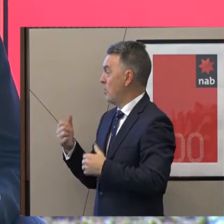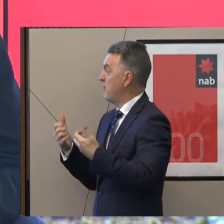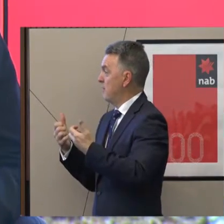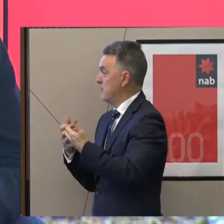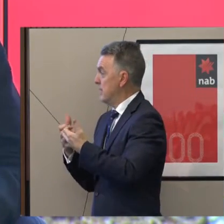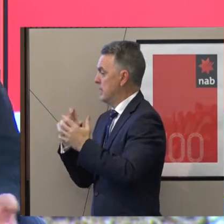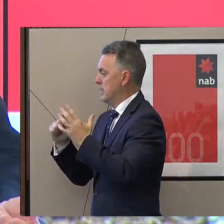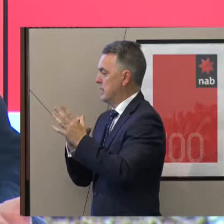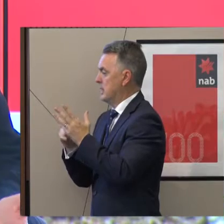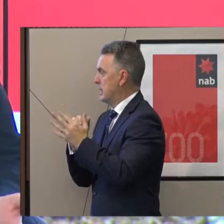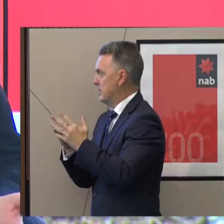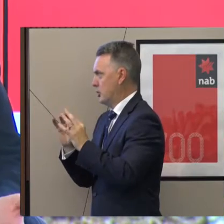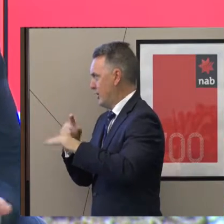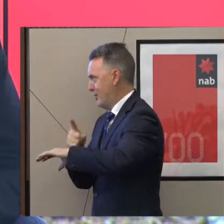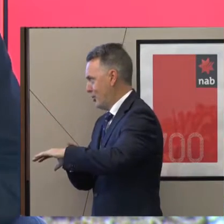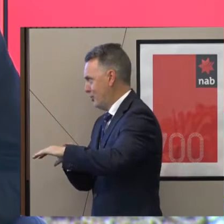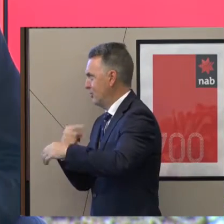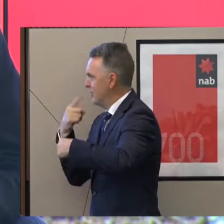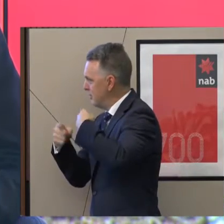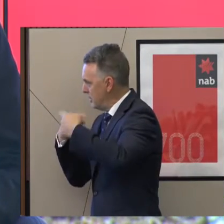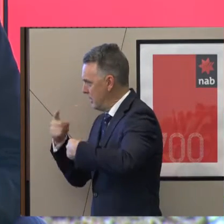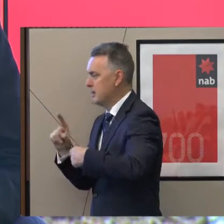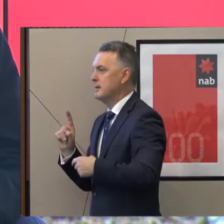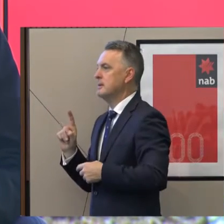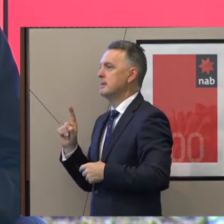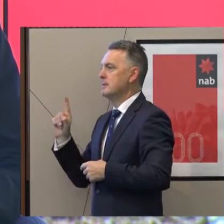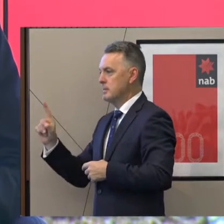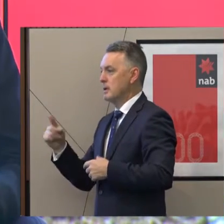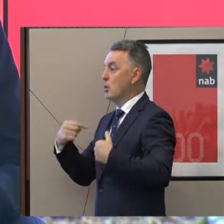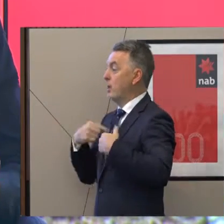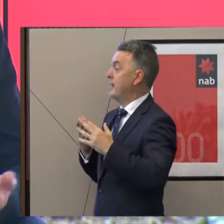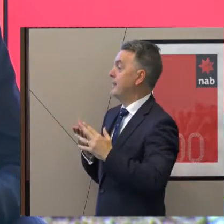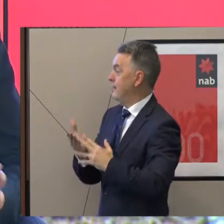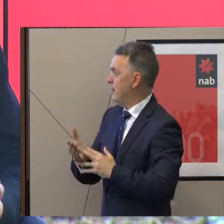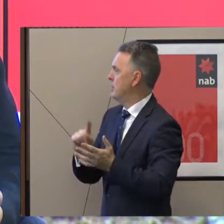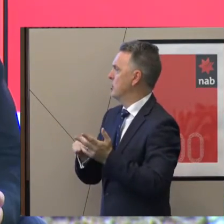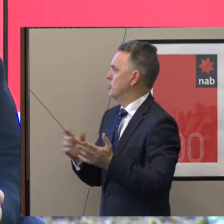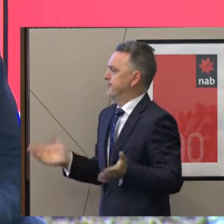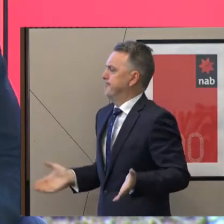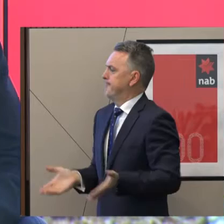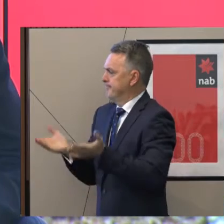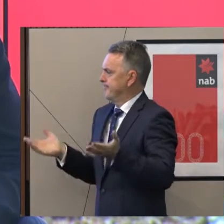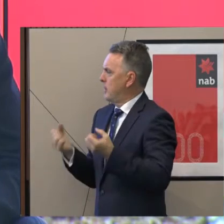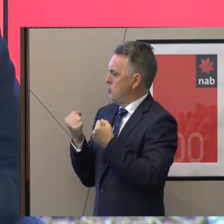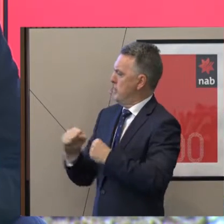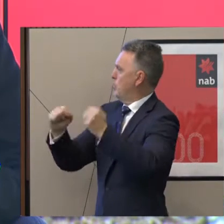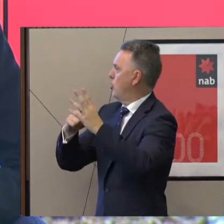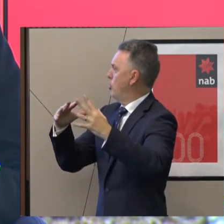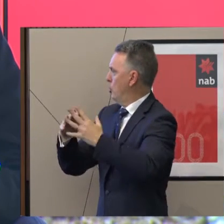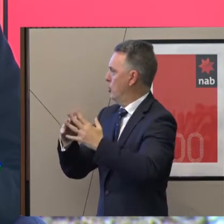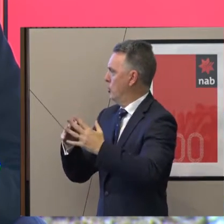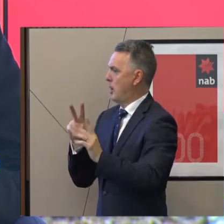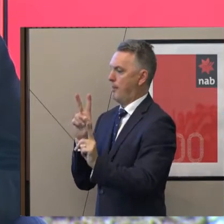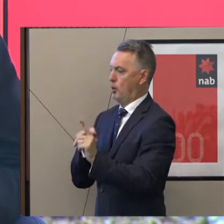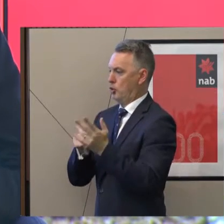cases, and I don't have time to go through them, but where we've intervened, and it's really to try and further the protections of the law